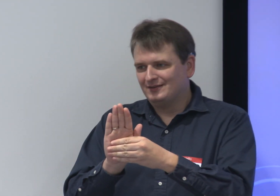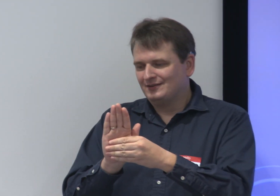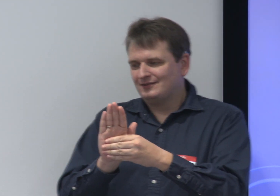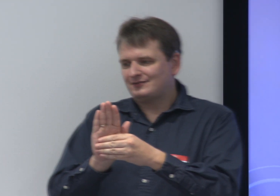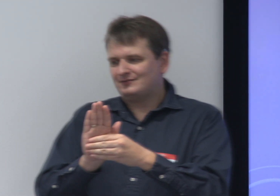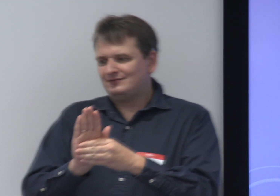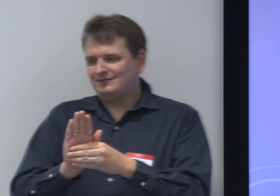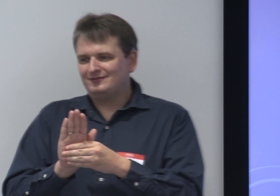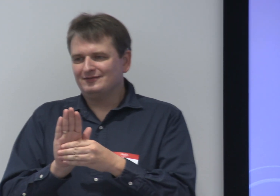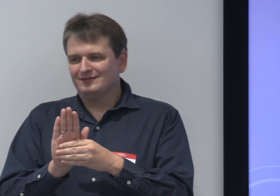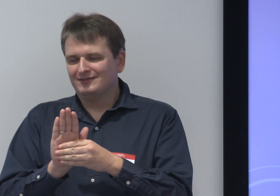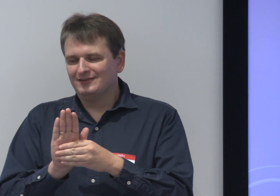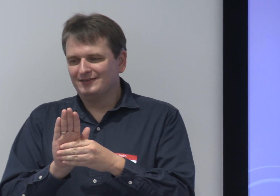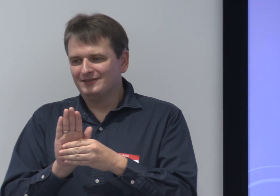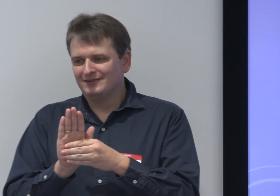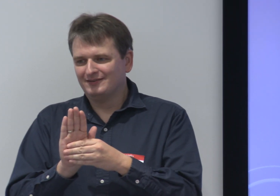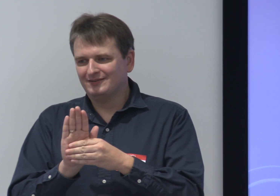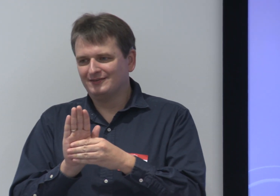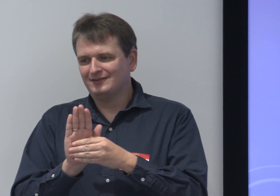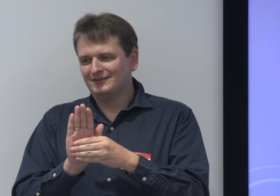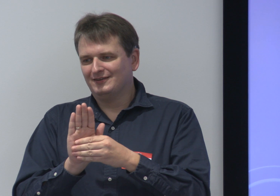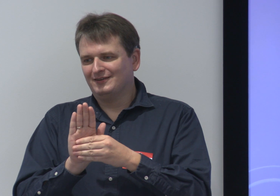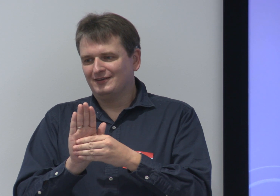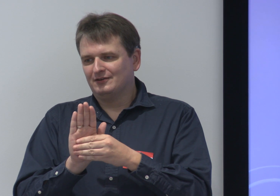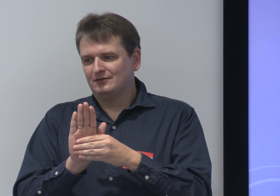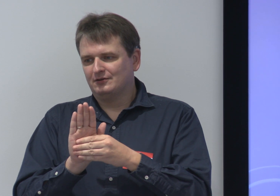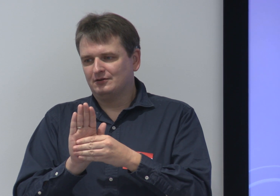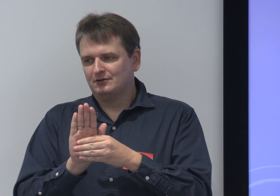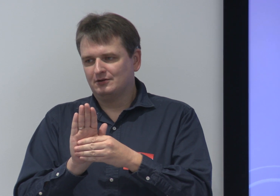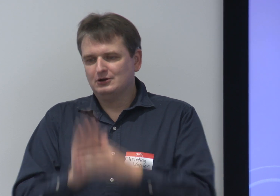or experiencing the audio. We want them to have the same experience.